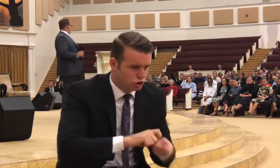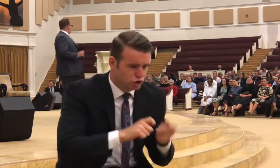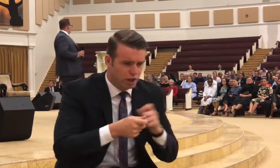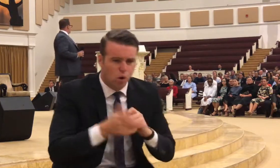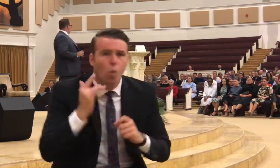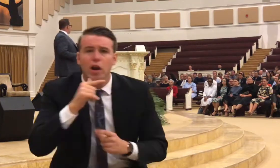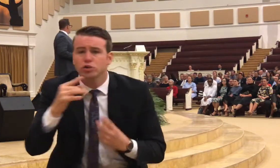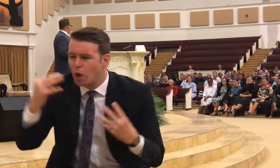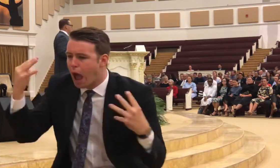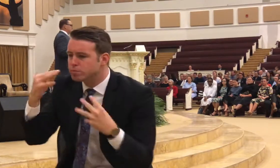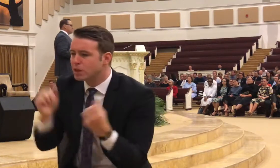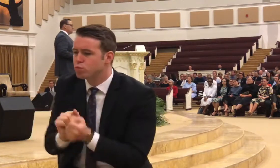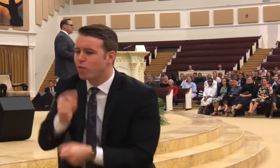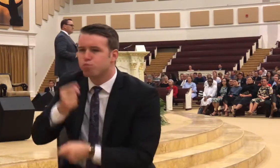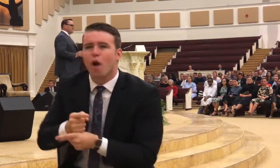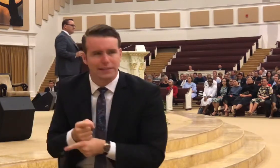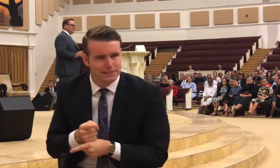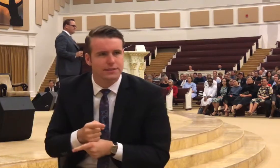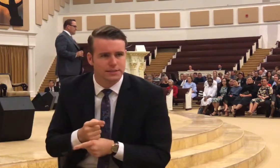right.